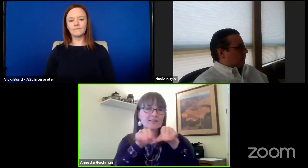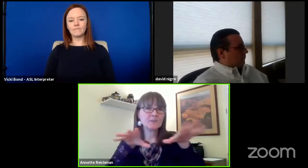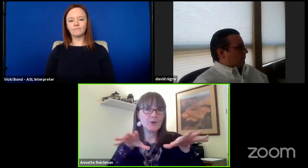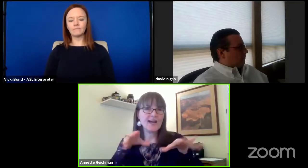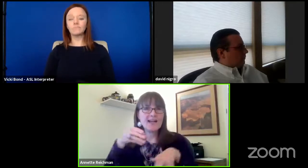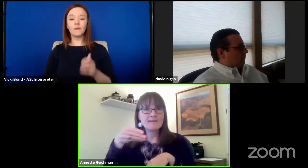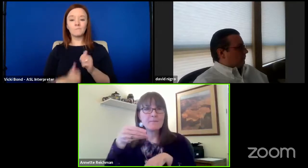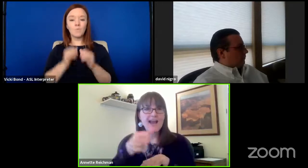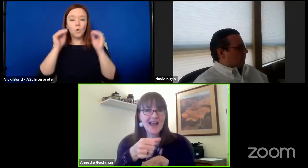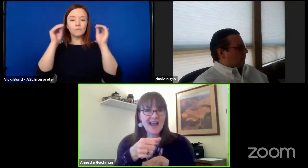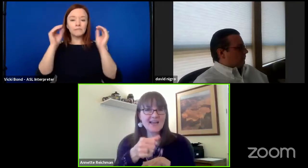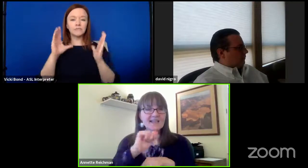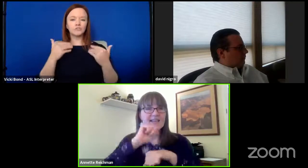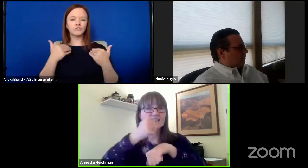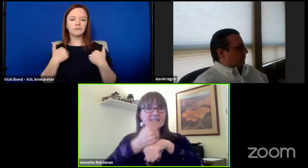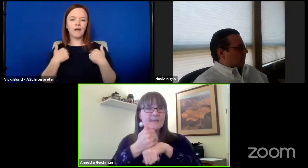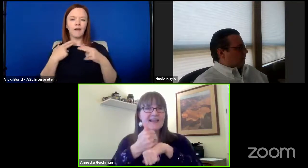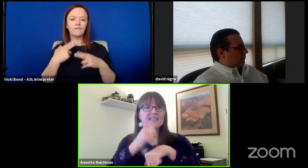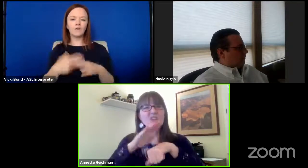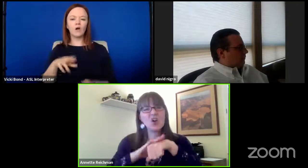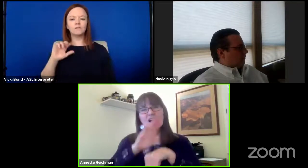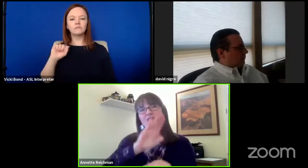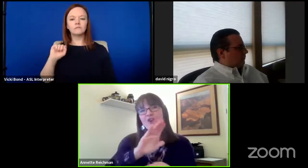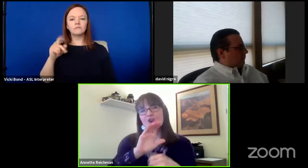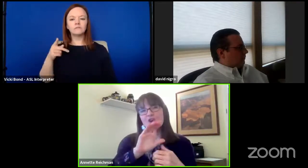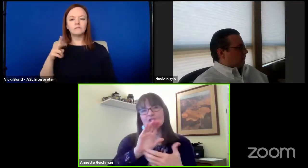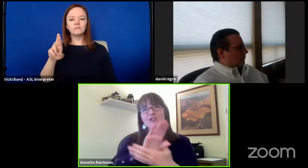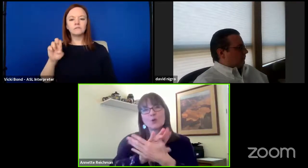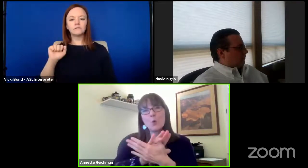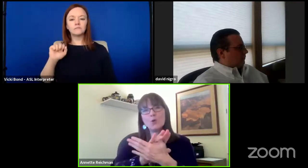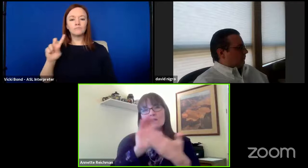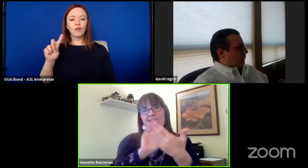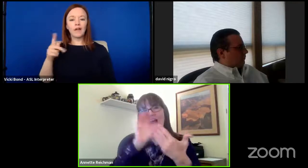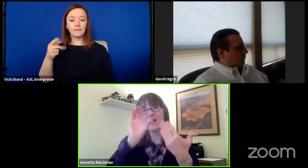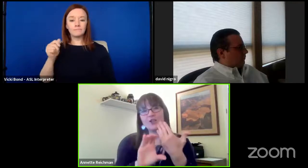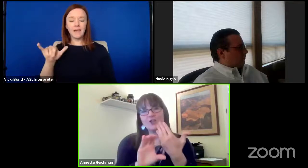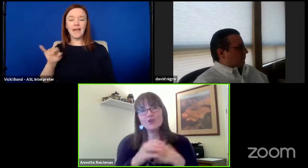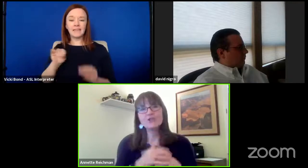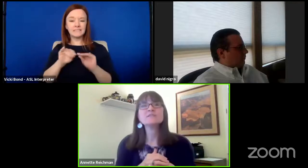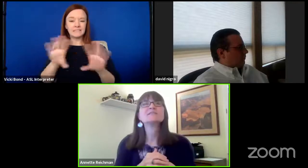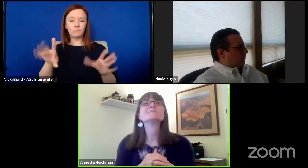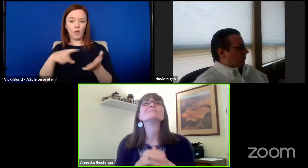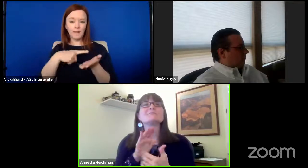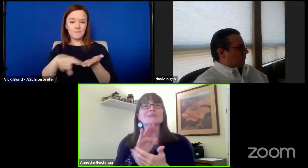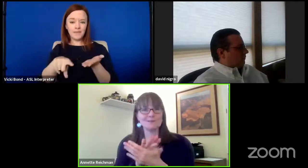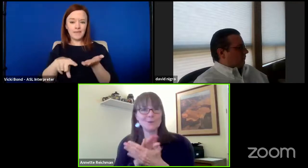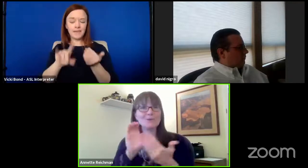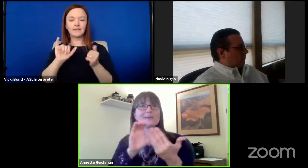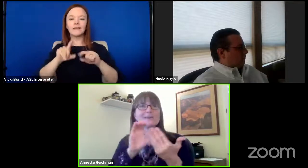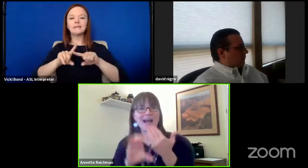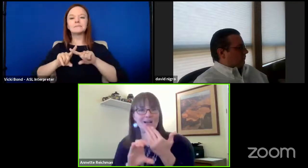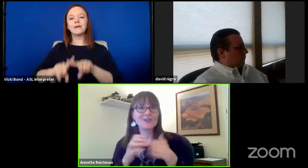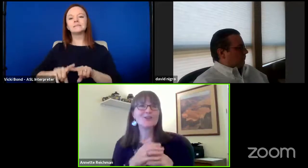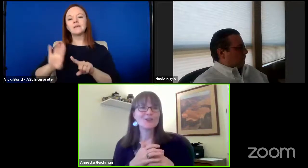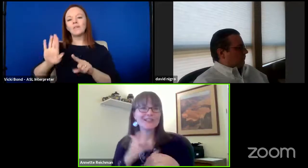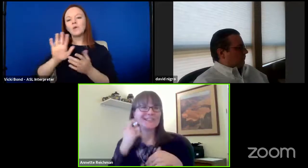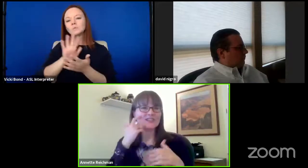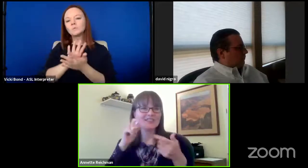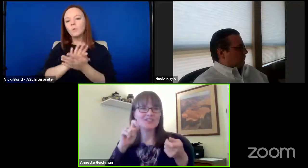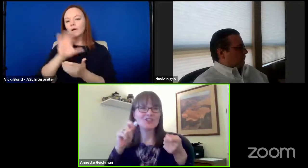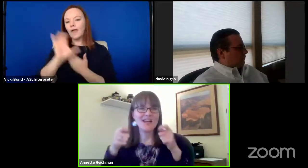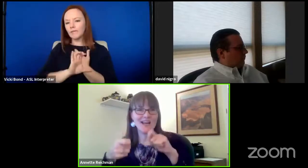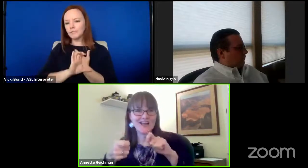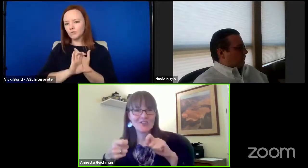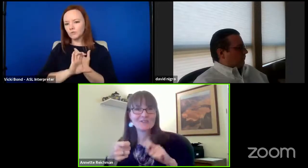we call spread pay, and it's based on their school calendar. The school calendar